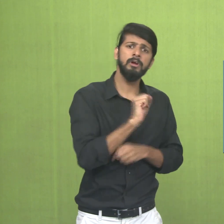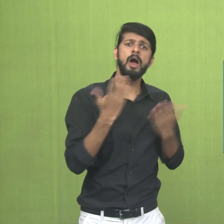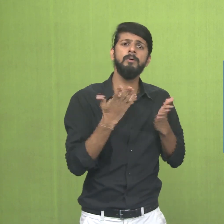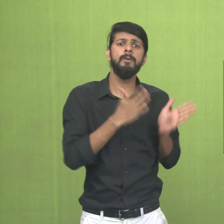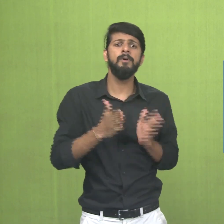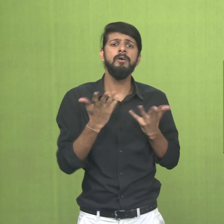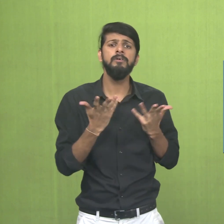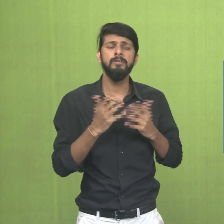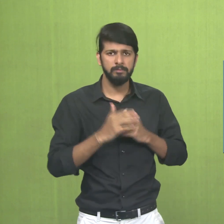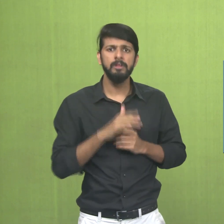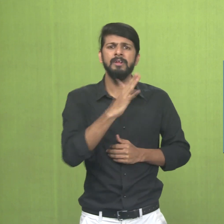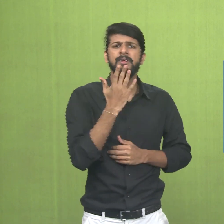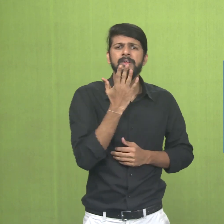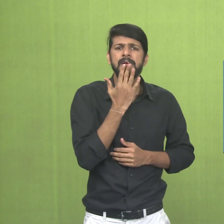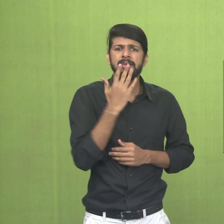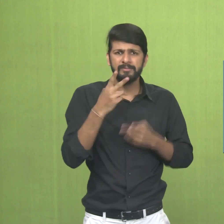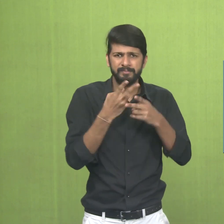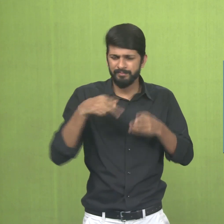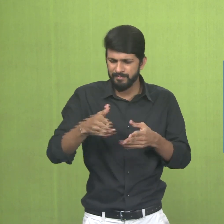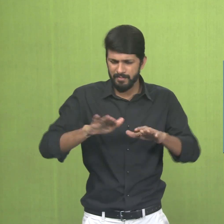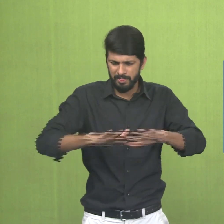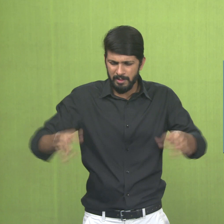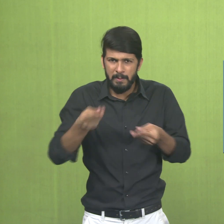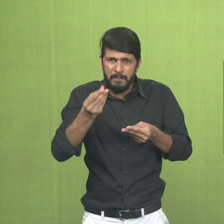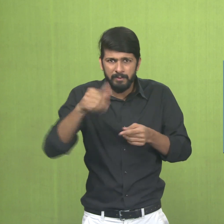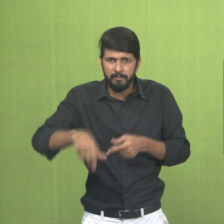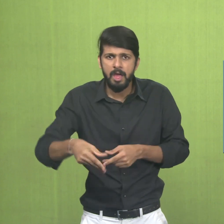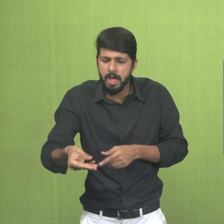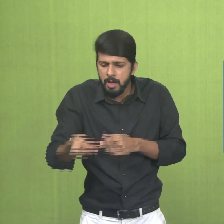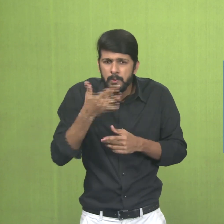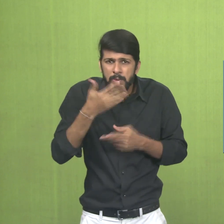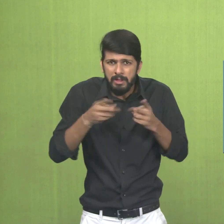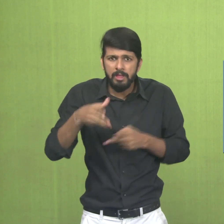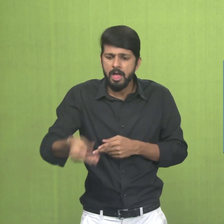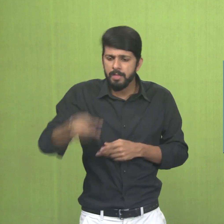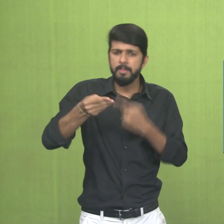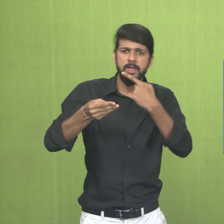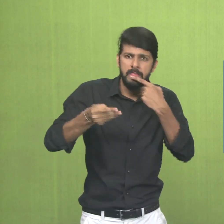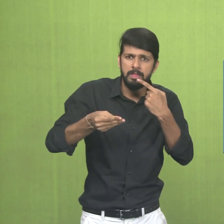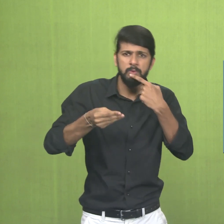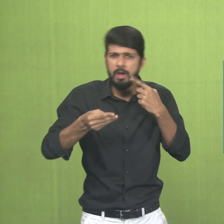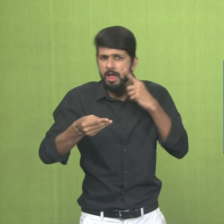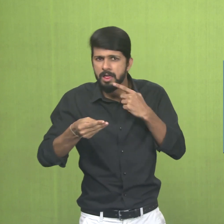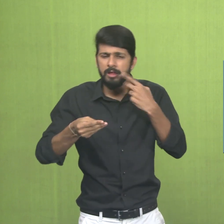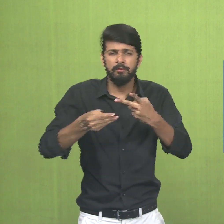Jamini Roy prepared his own colors, and these were earth colors